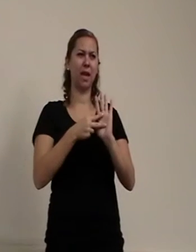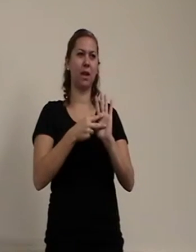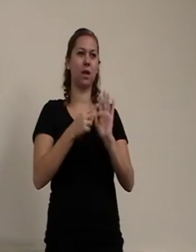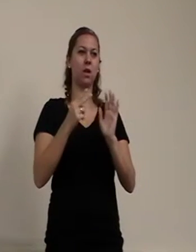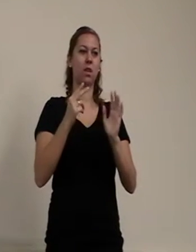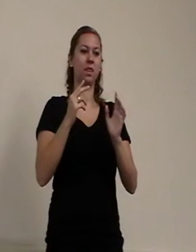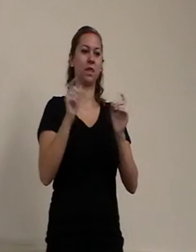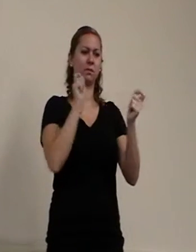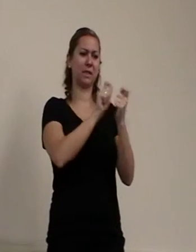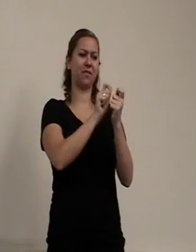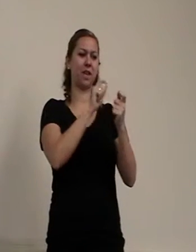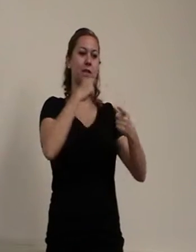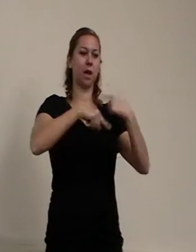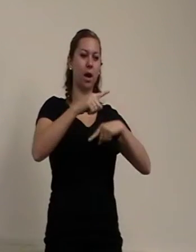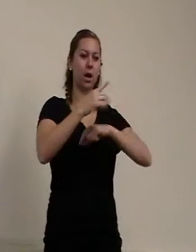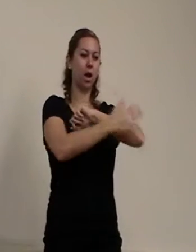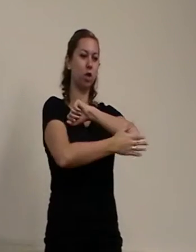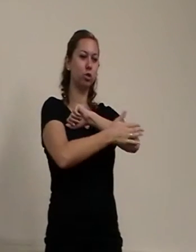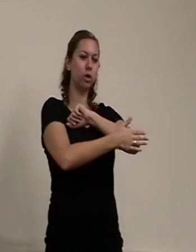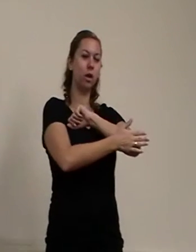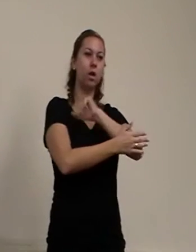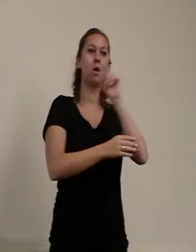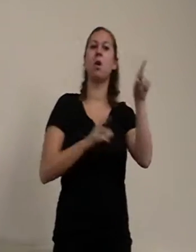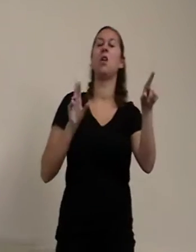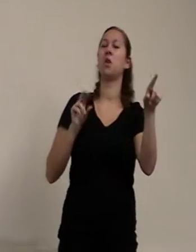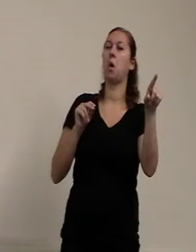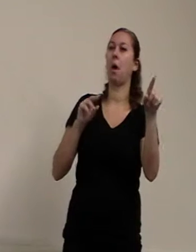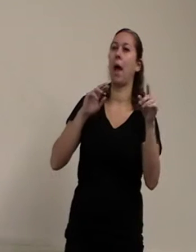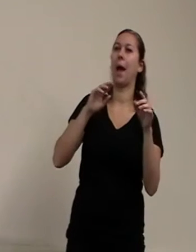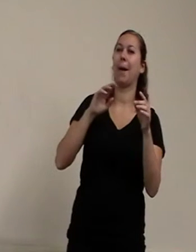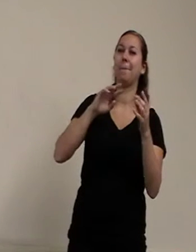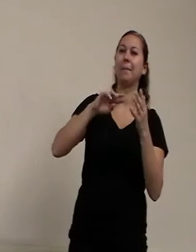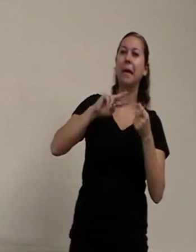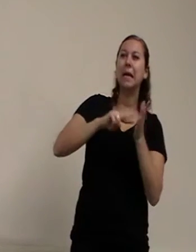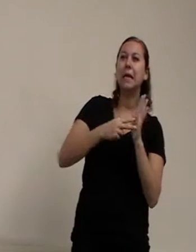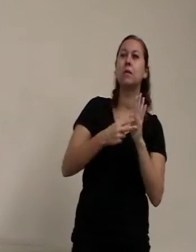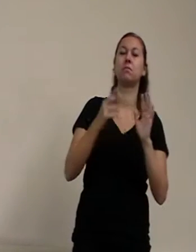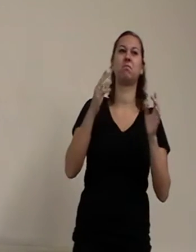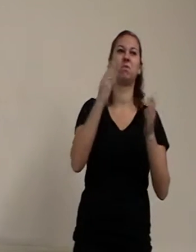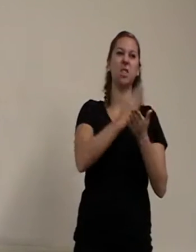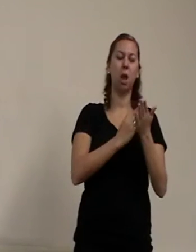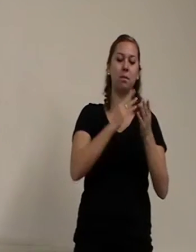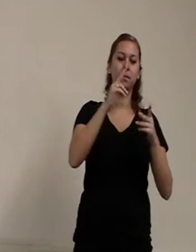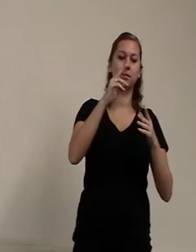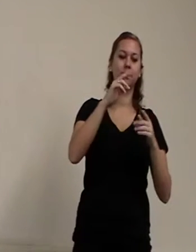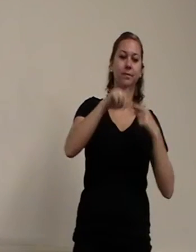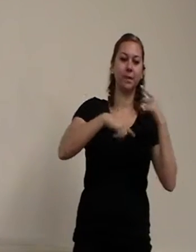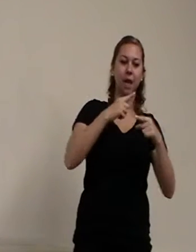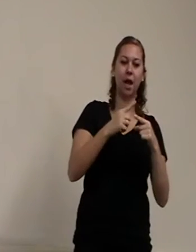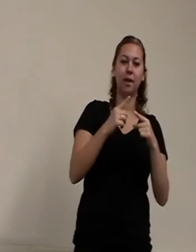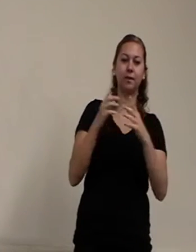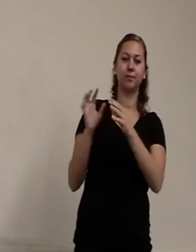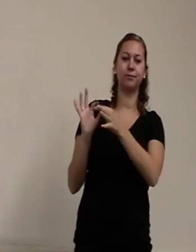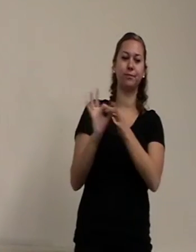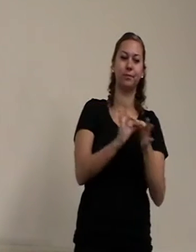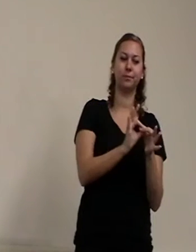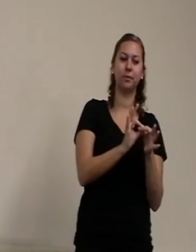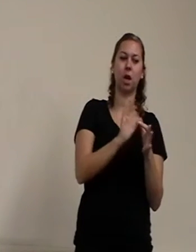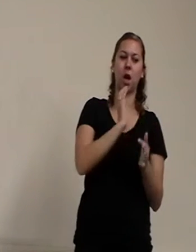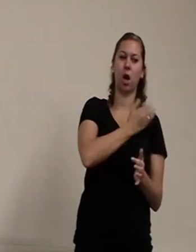good question. So, no. But more and more countries are leaning toward borrowing the